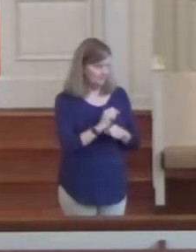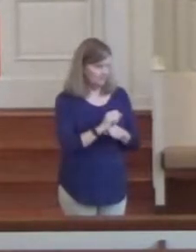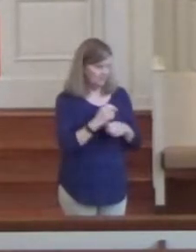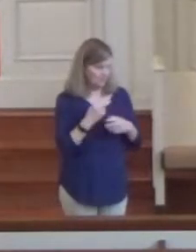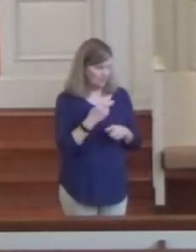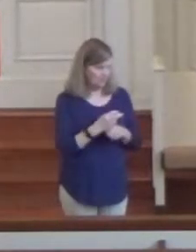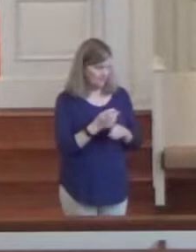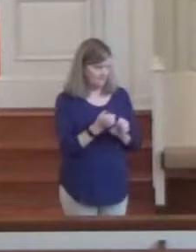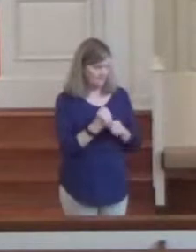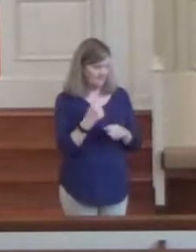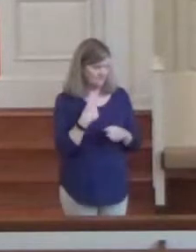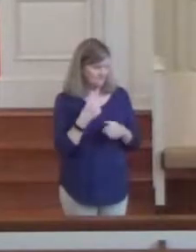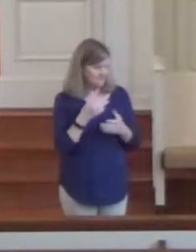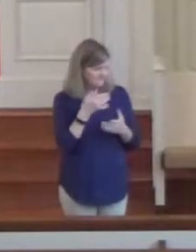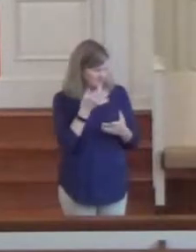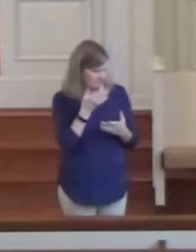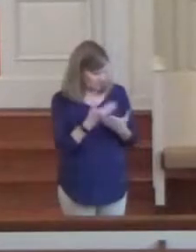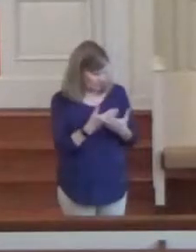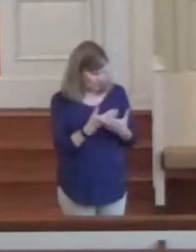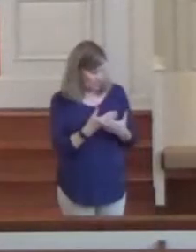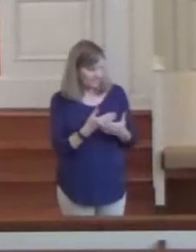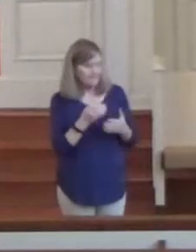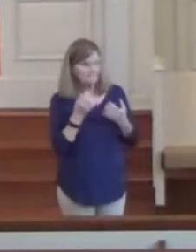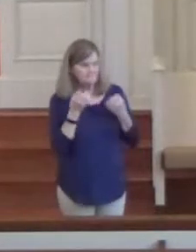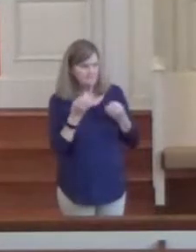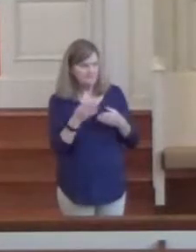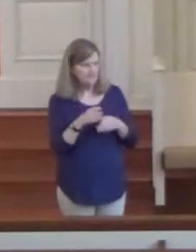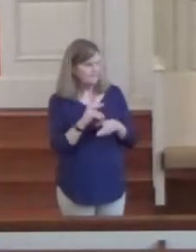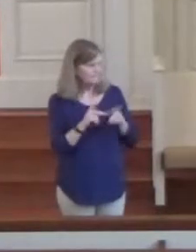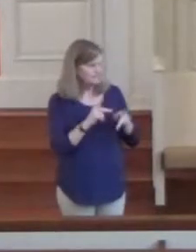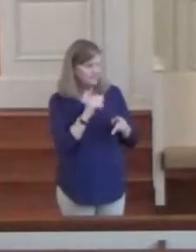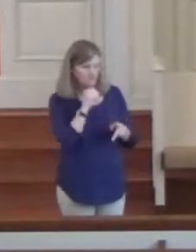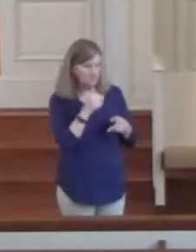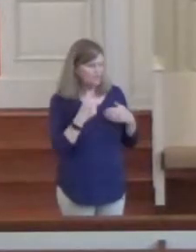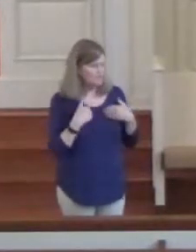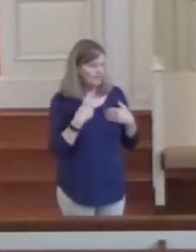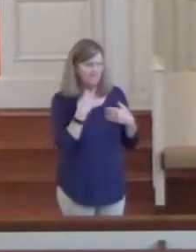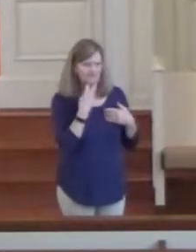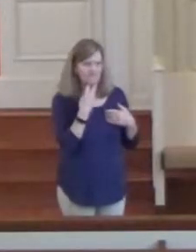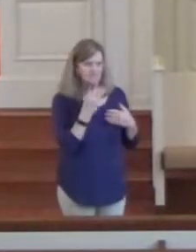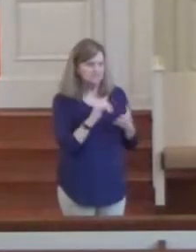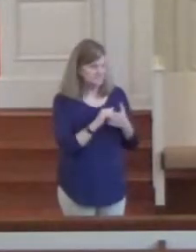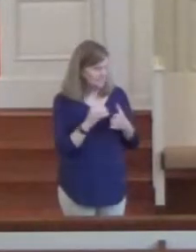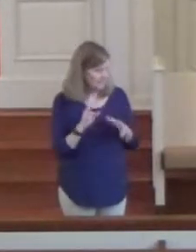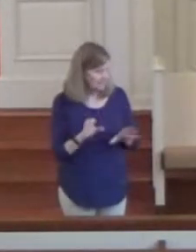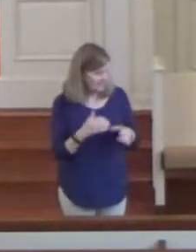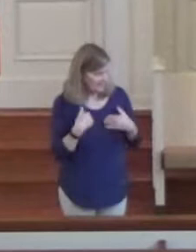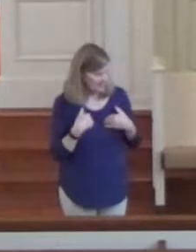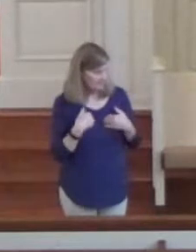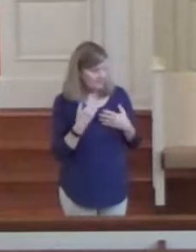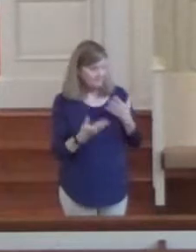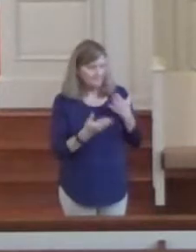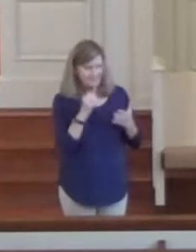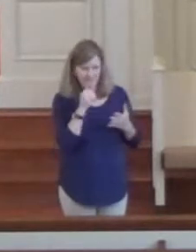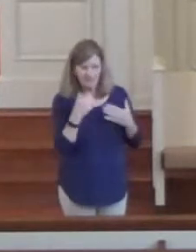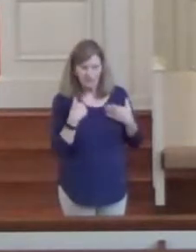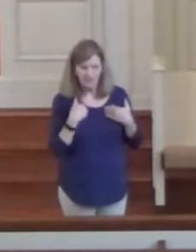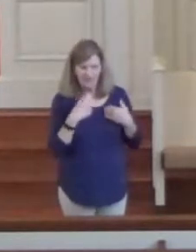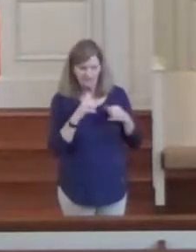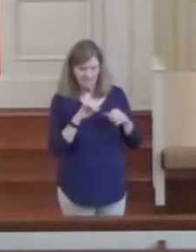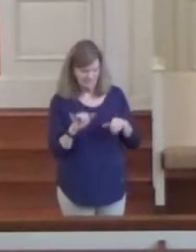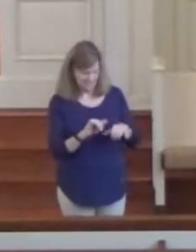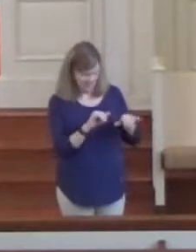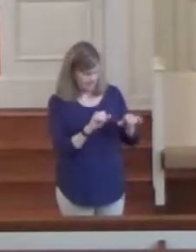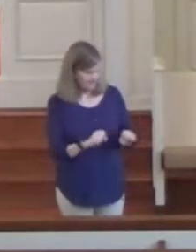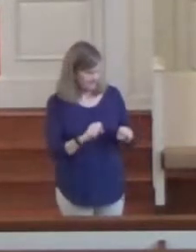makes me feel good. And there's plenty of people who are past their prime and don't have the voice that I do, or maybe they don't have the same abilities as everyone